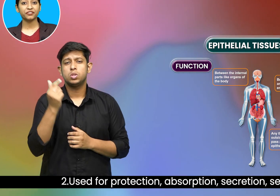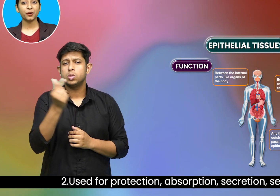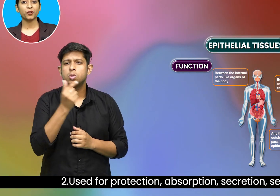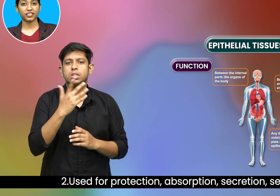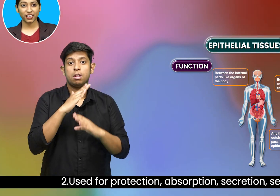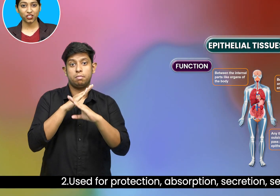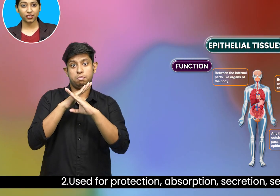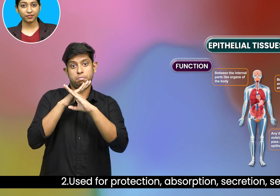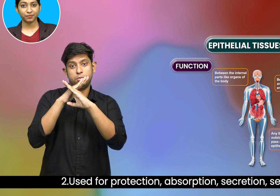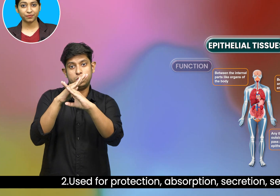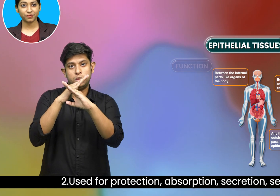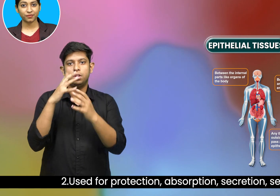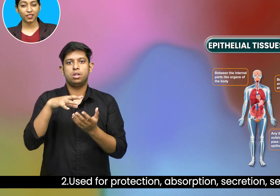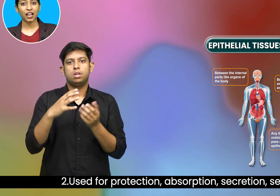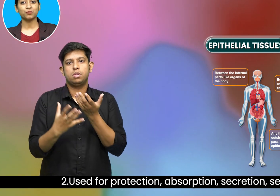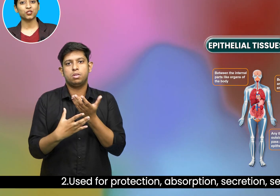Used for protection,